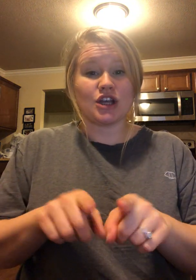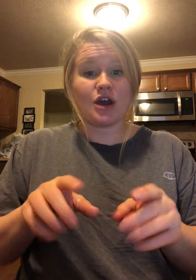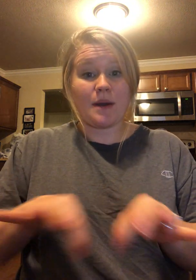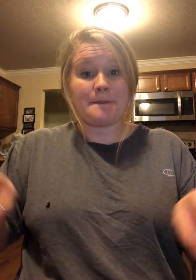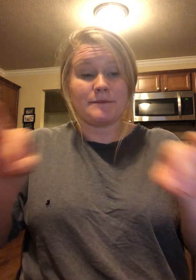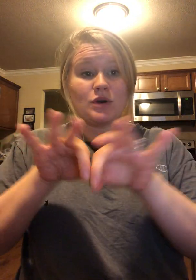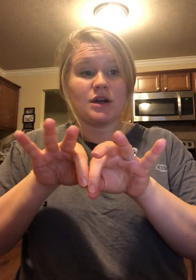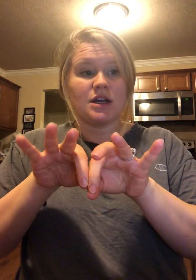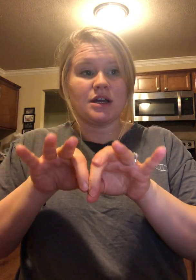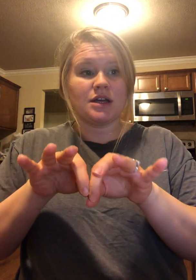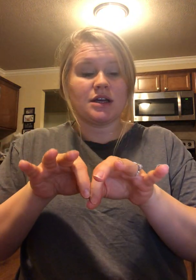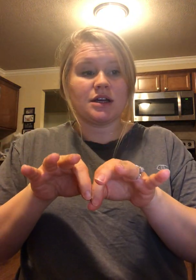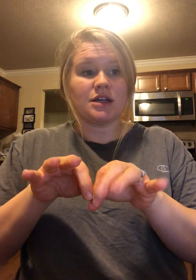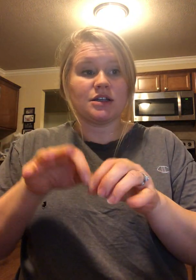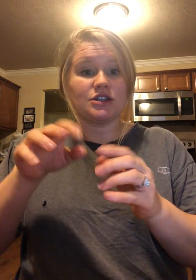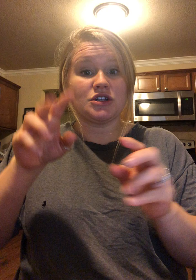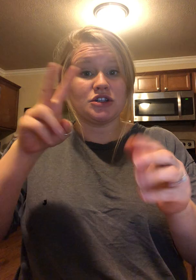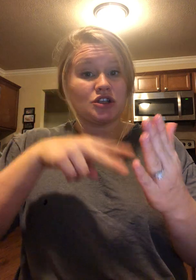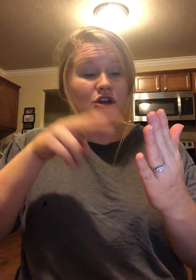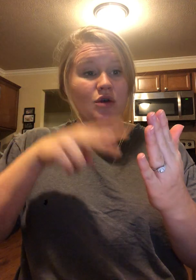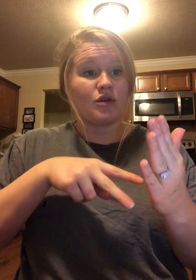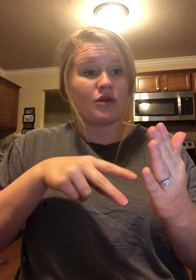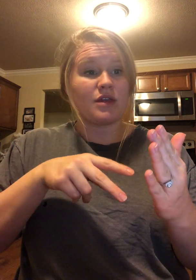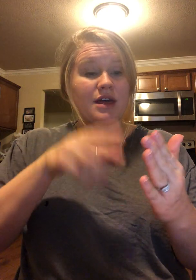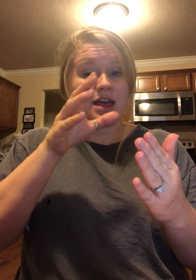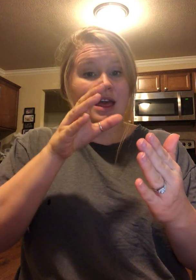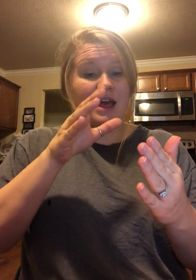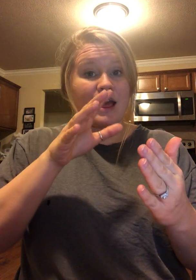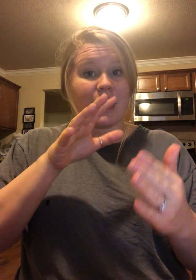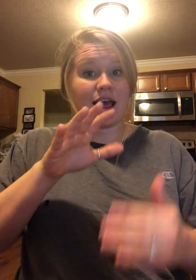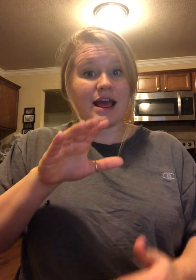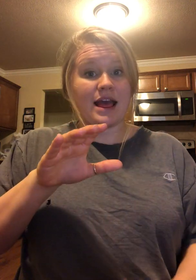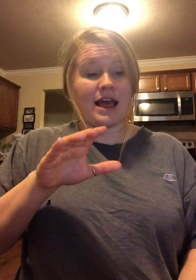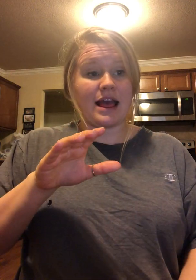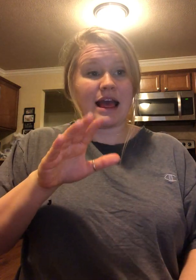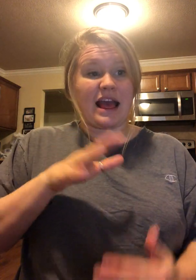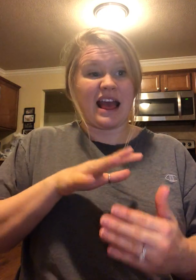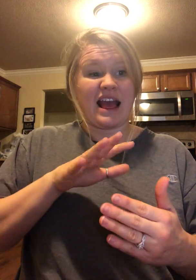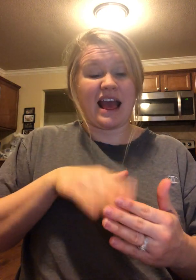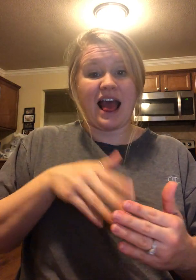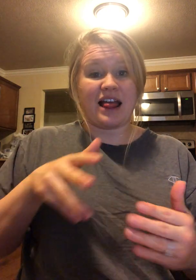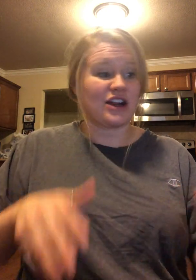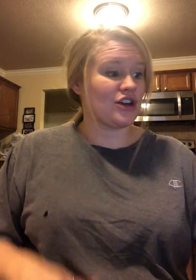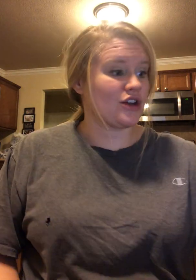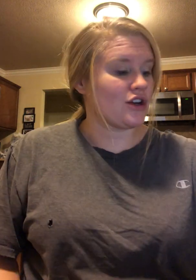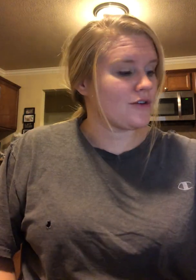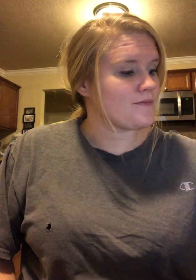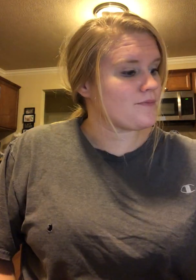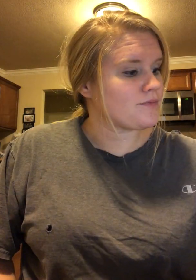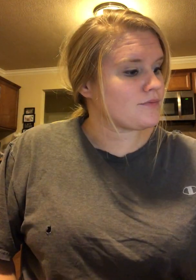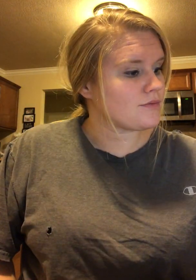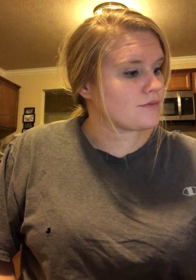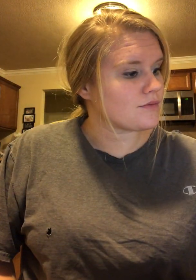to get them to know all about the months, the year, and what type of events are important throughout the month.